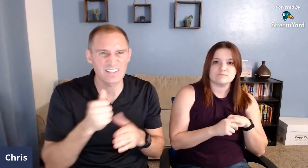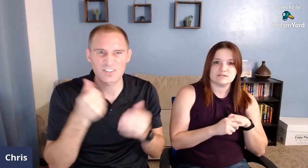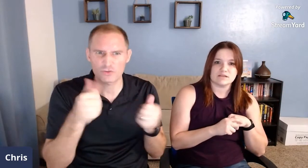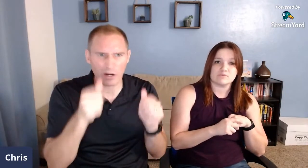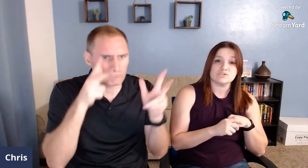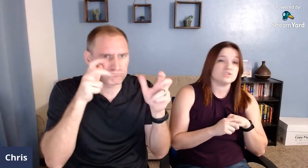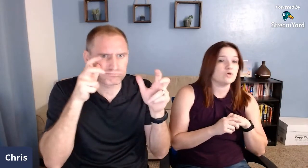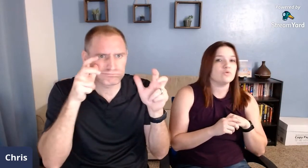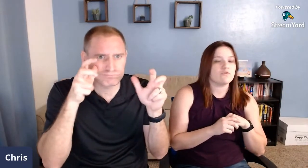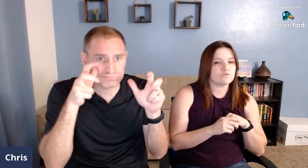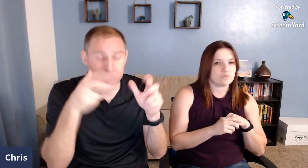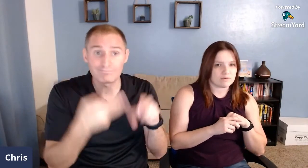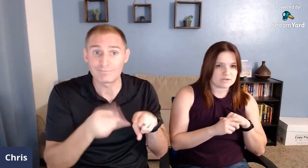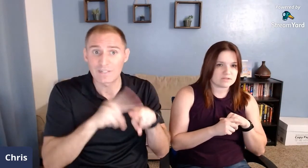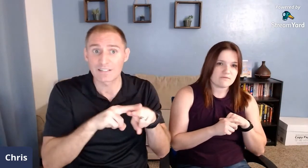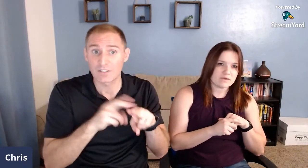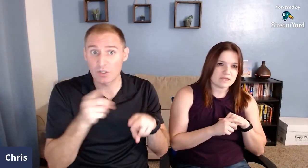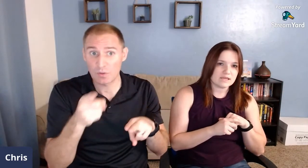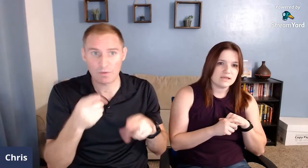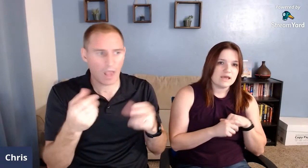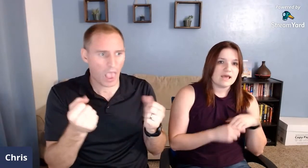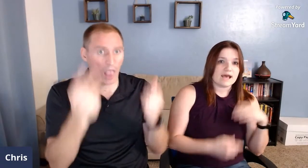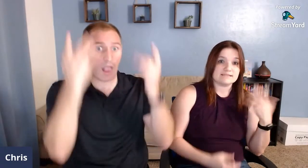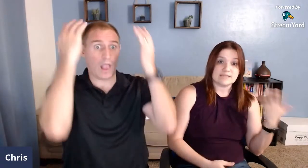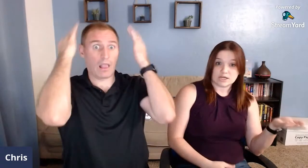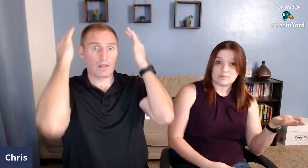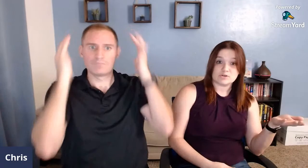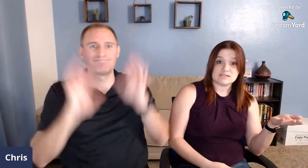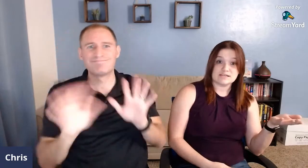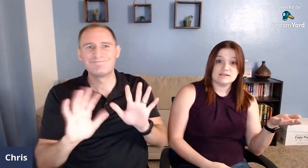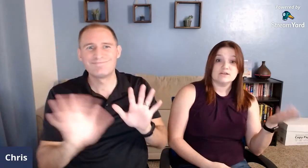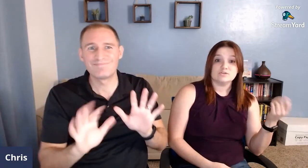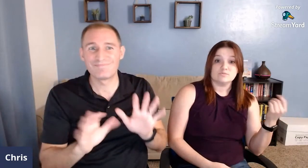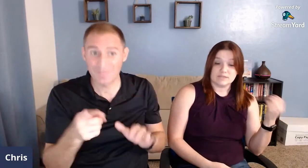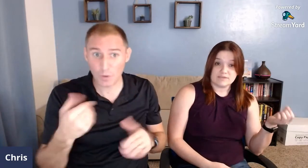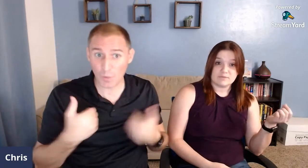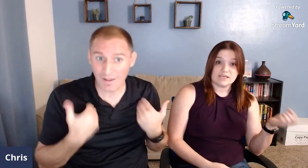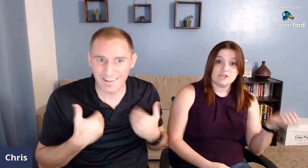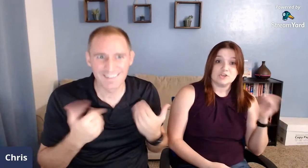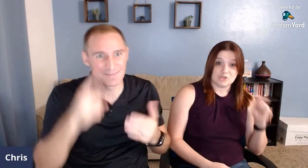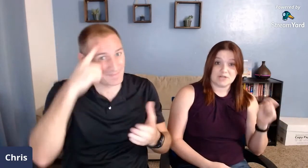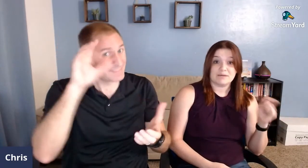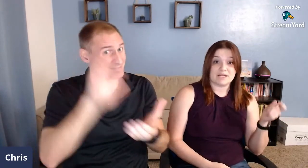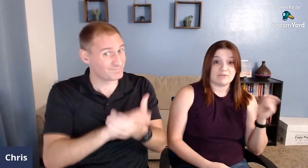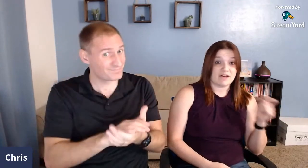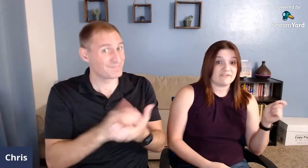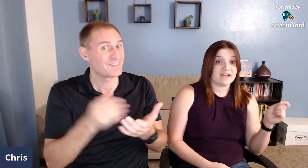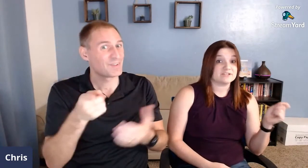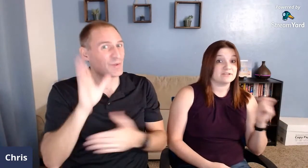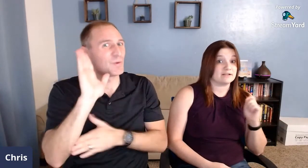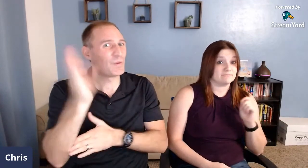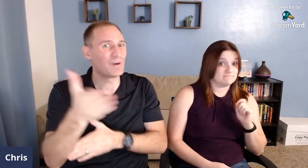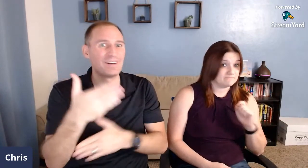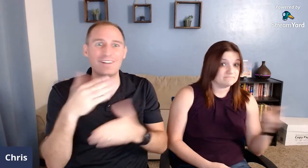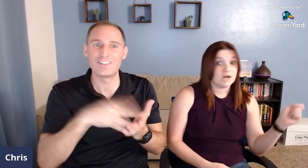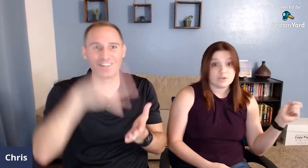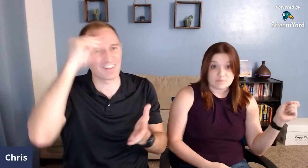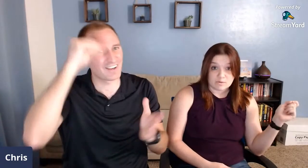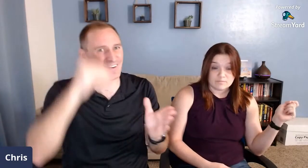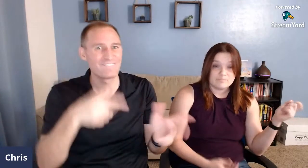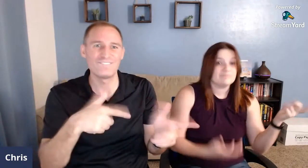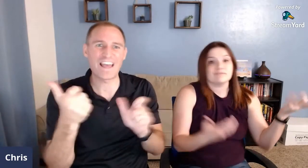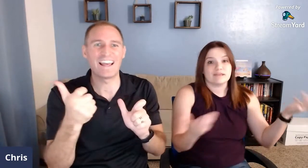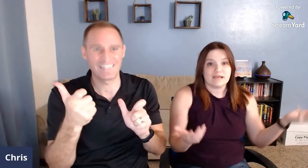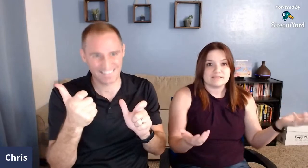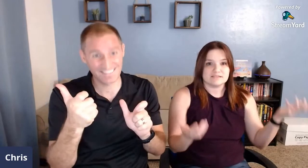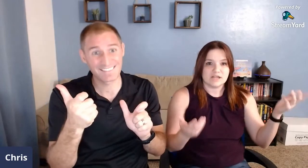yourself to the language. Don't overwhelm yourself with it. As a younger person, believe me, you're going to pick it up a lot faster than other